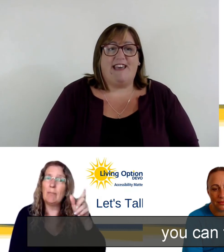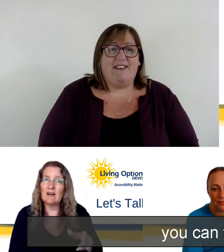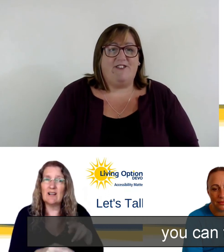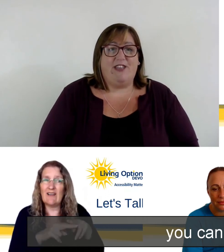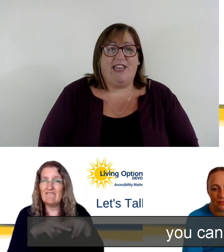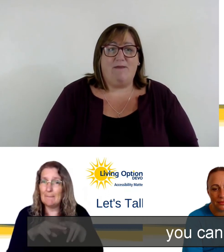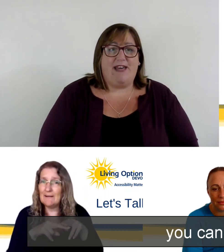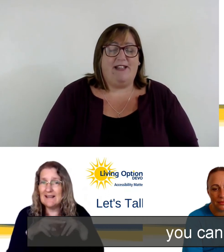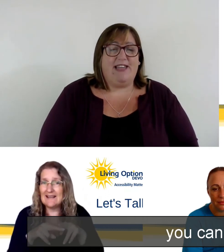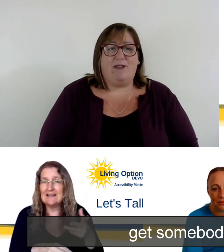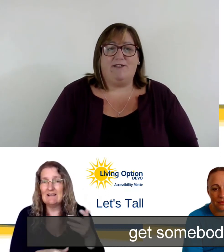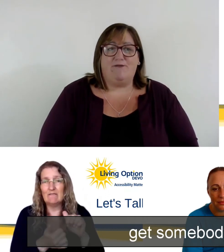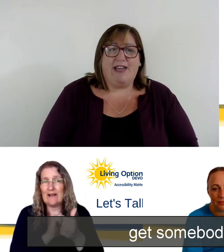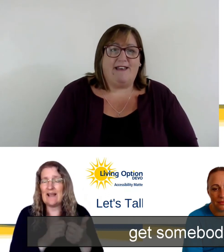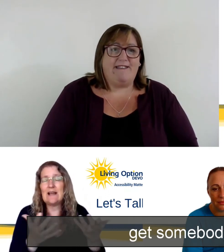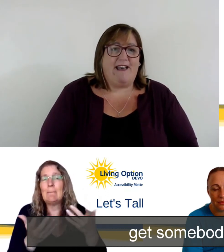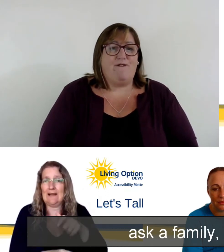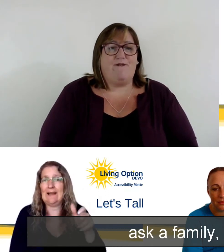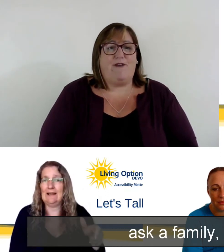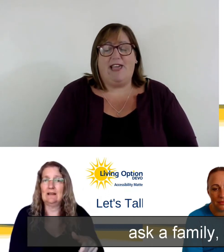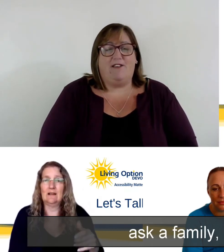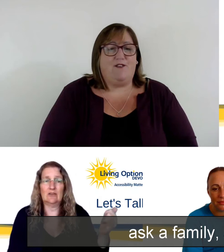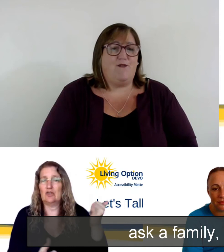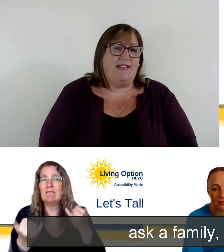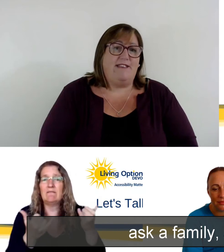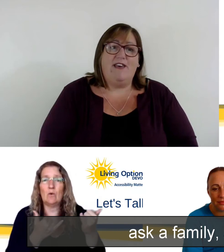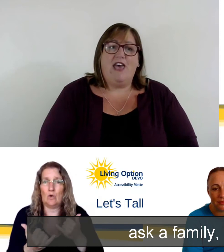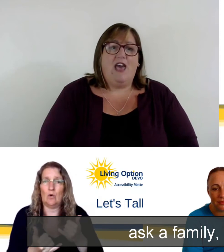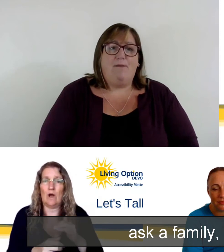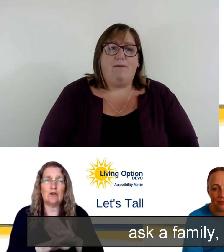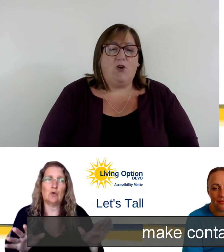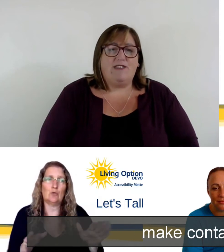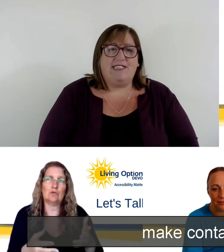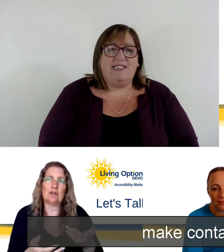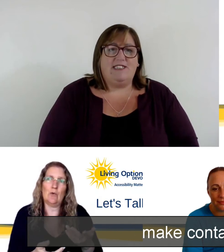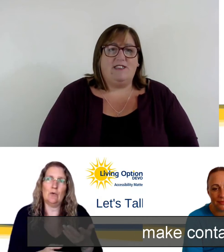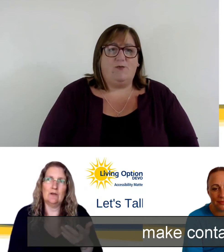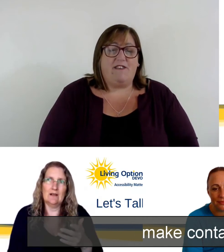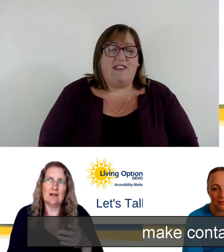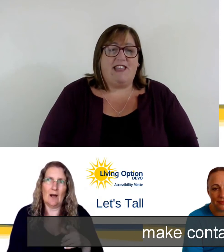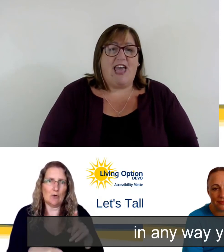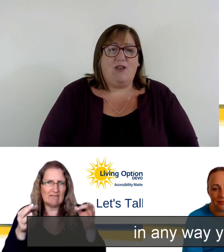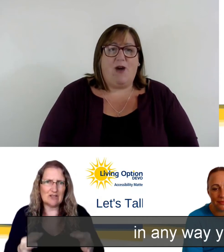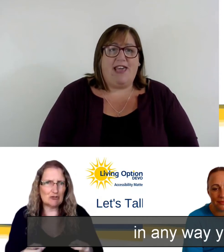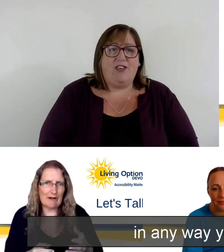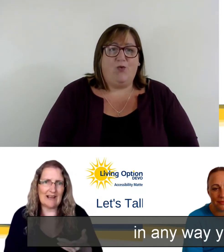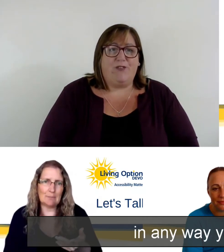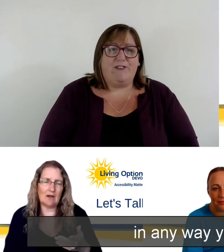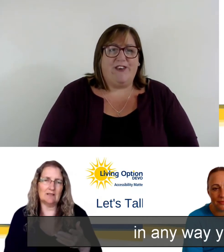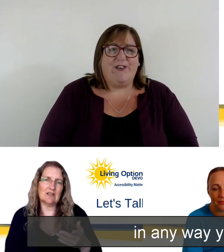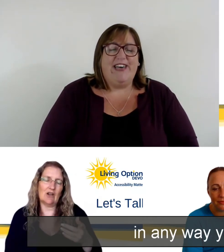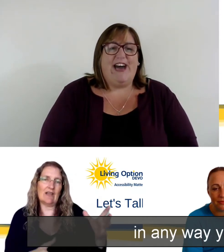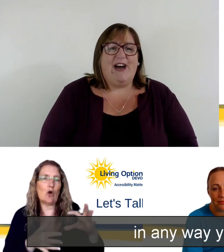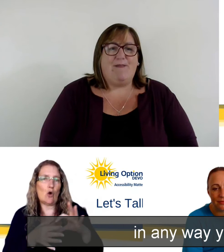us, you can text us, you can email, get somebody to ring us, ask a family, ask a friend, make contact with us in any way you